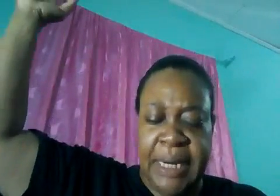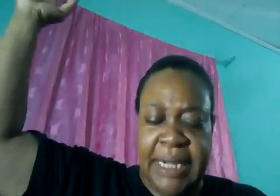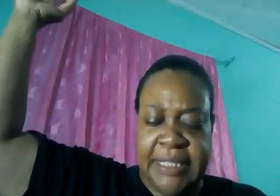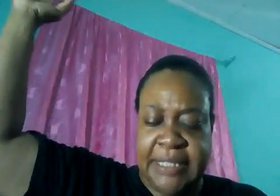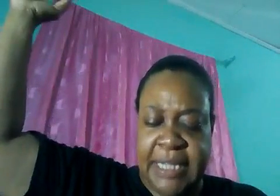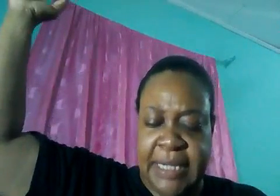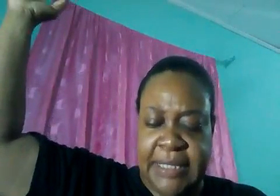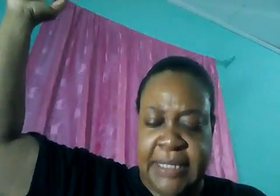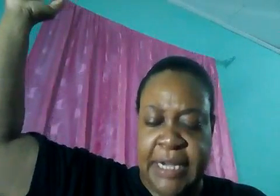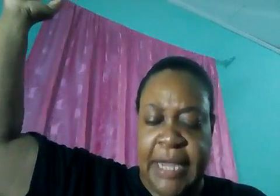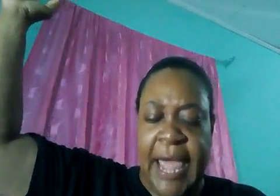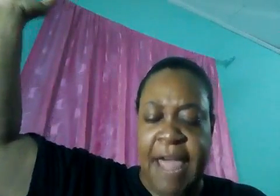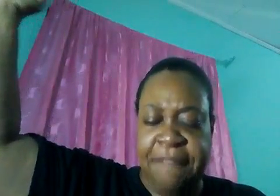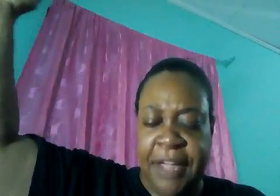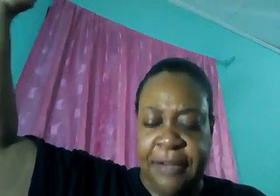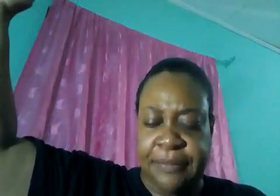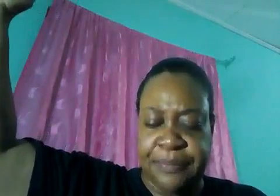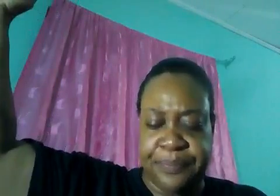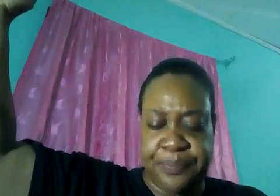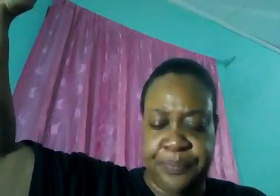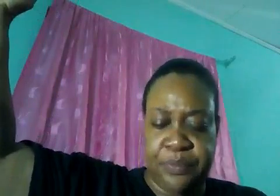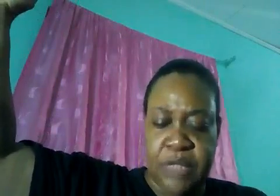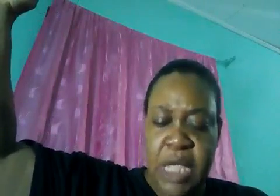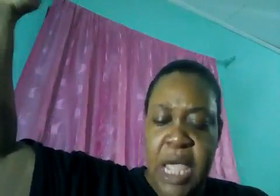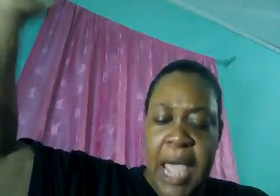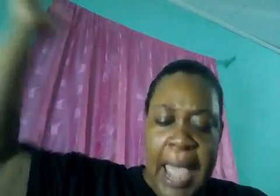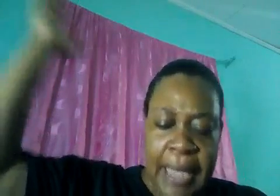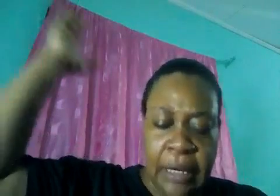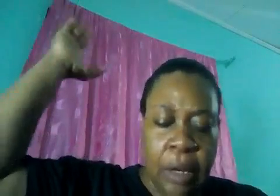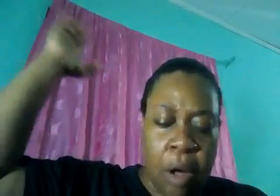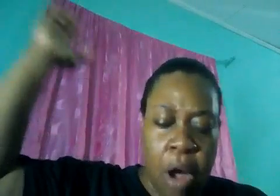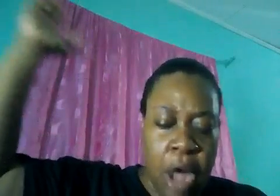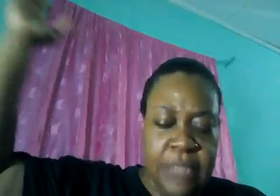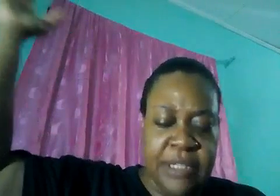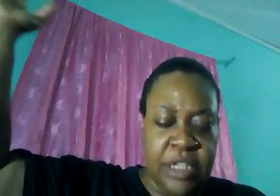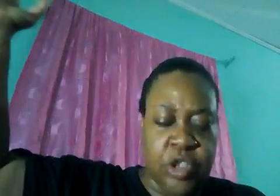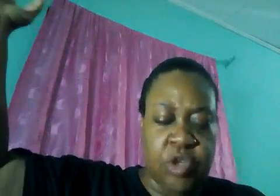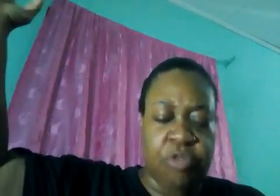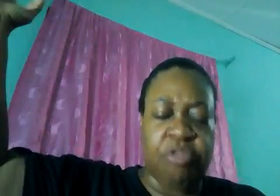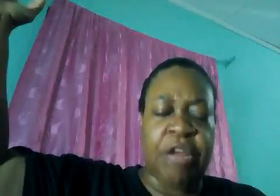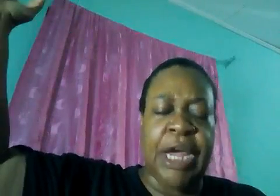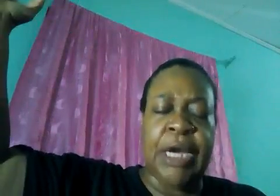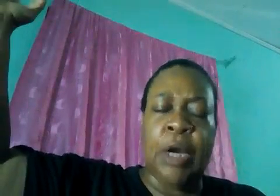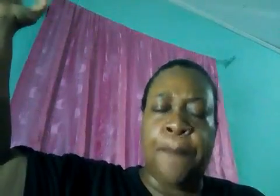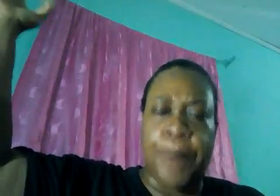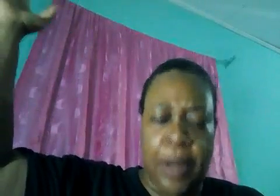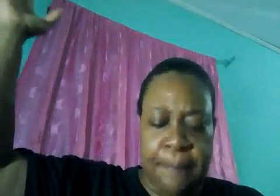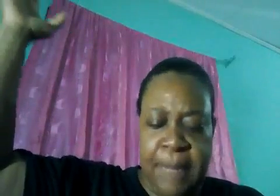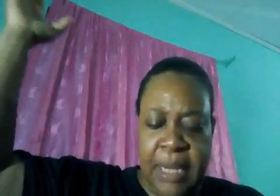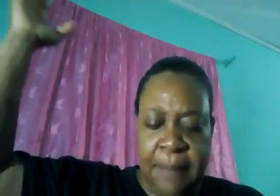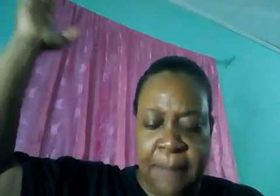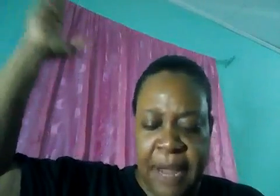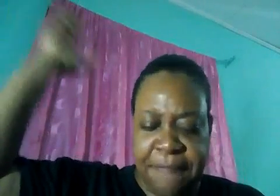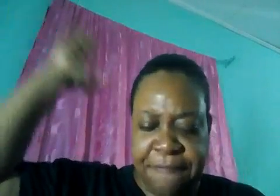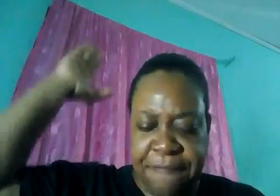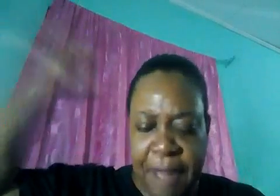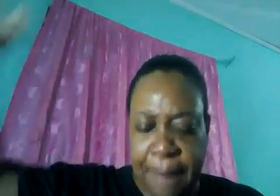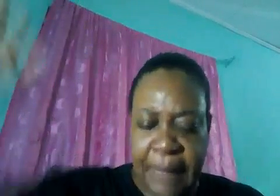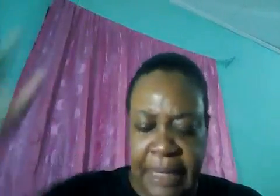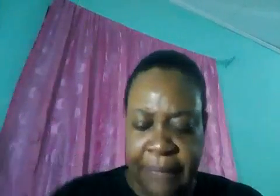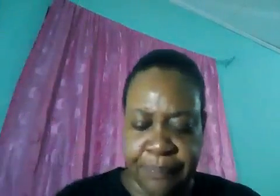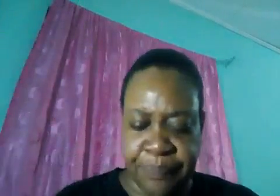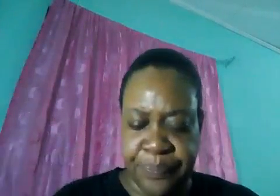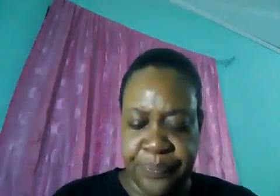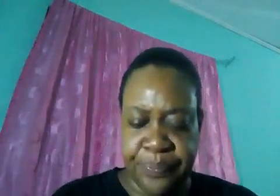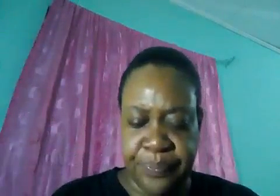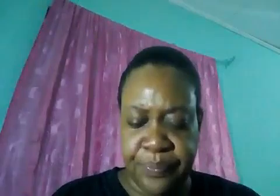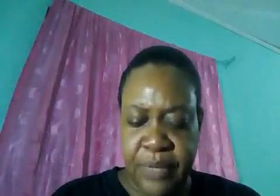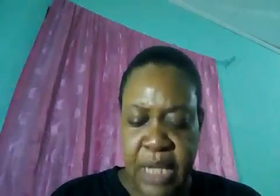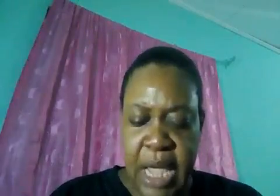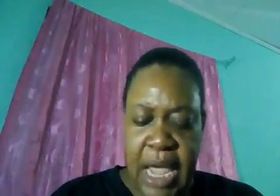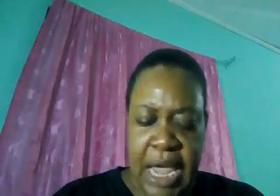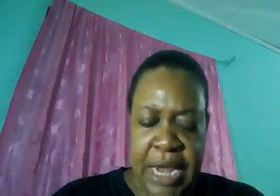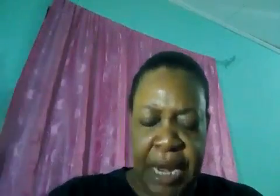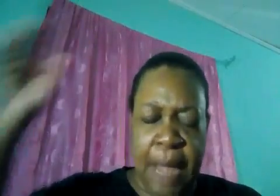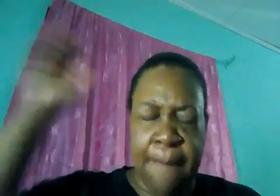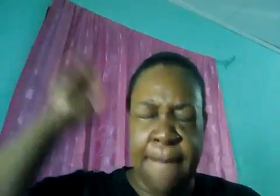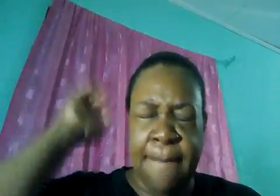blessings in heaven and cause it to rain upon me and my family in the mighty